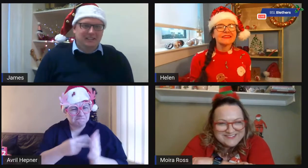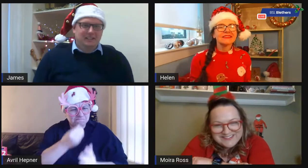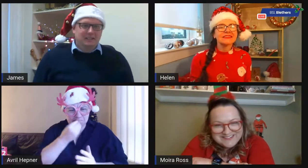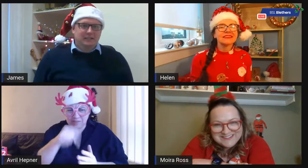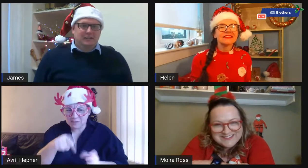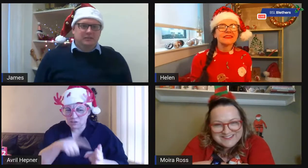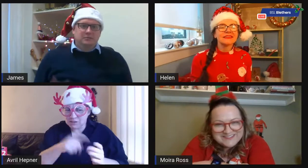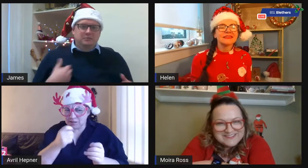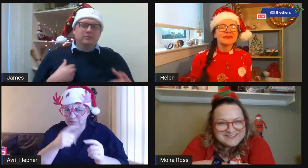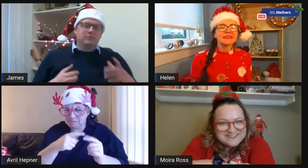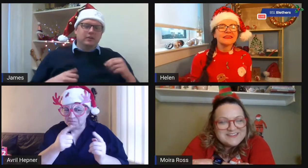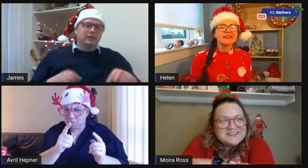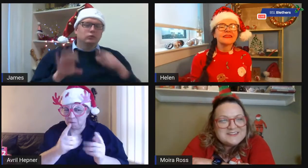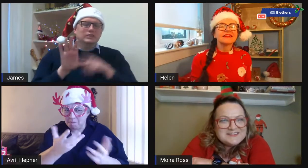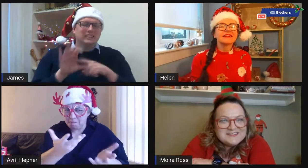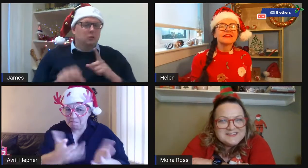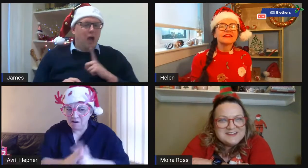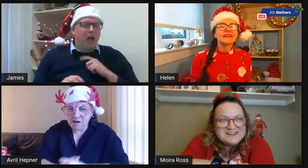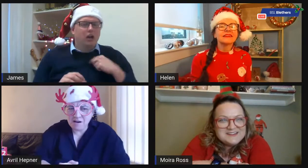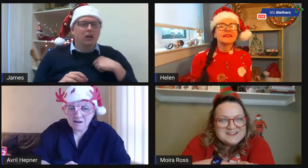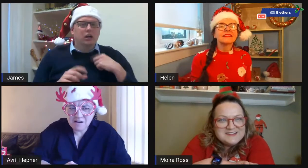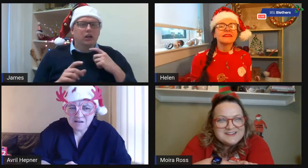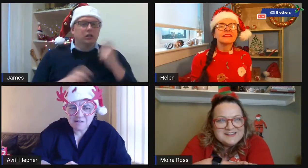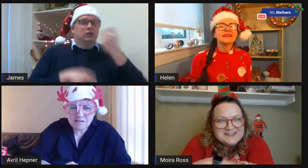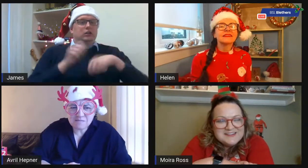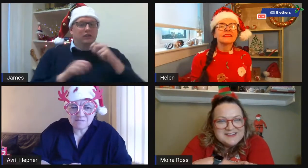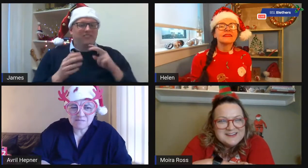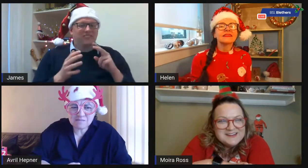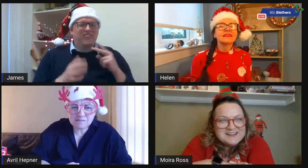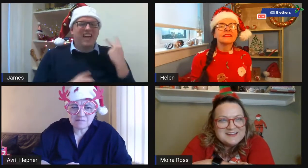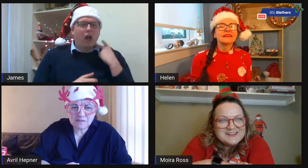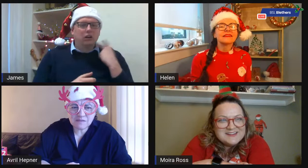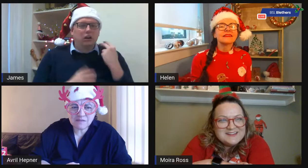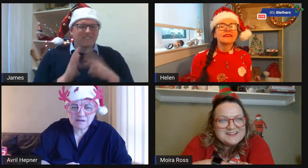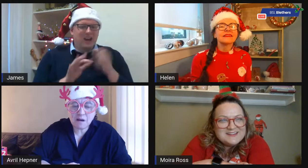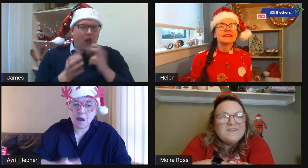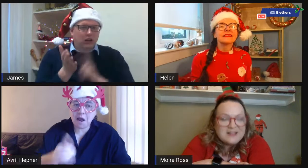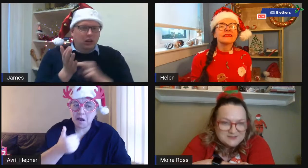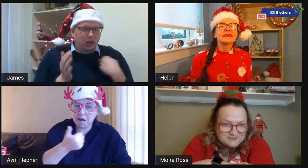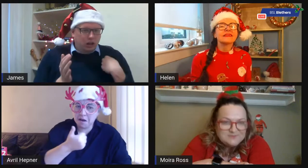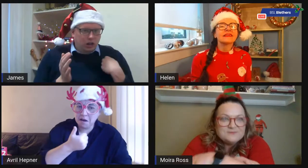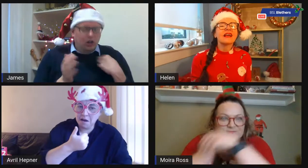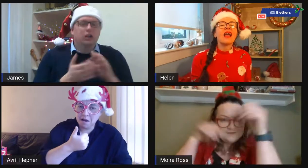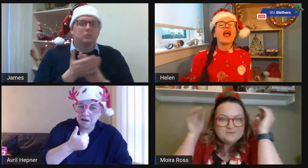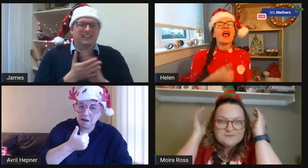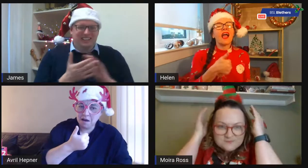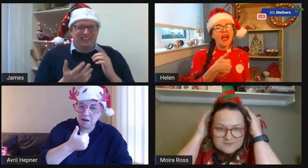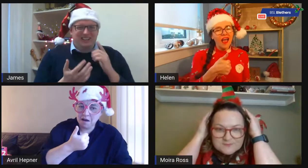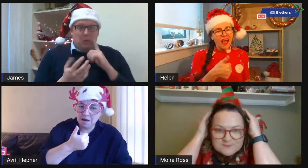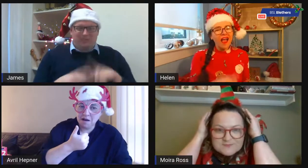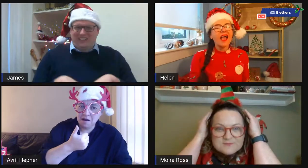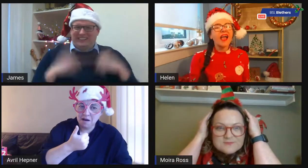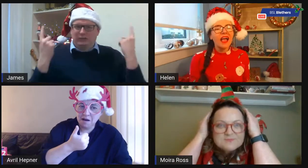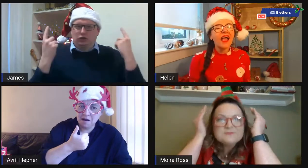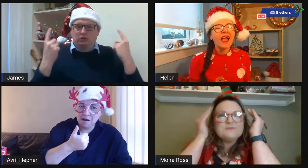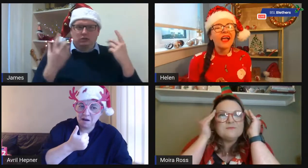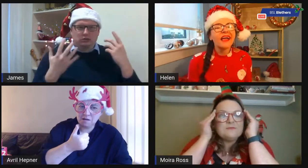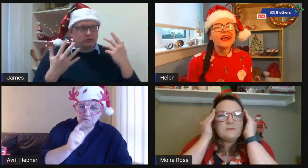year. James, what are you going to be eating for Christmas? Well, this year, I'm vegan. So that